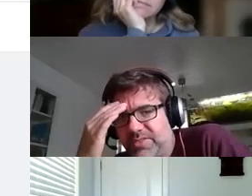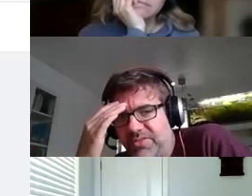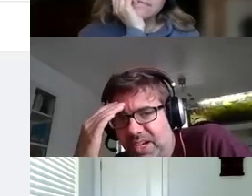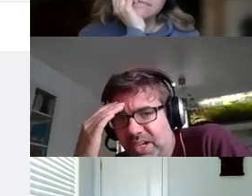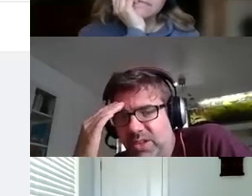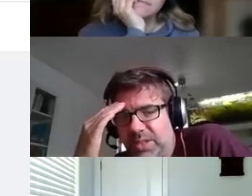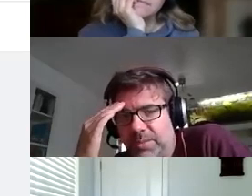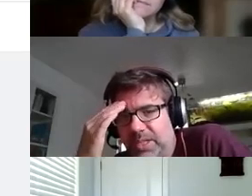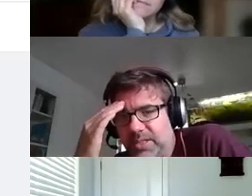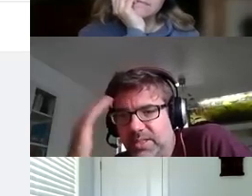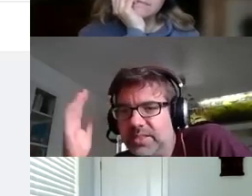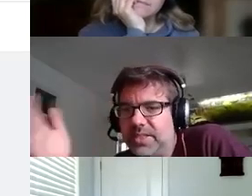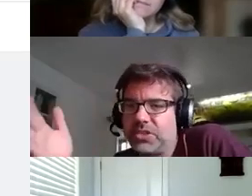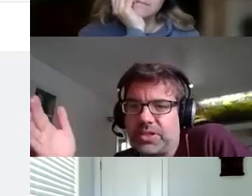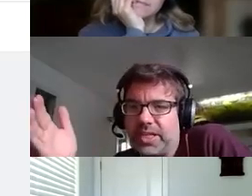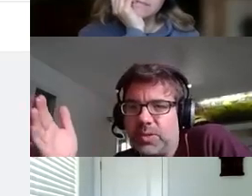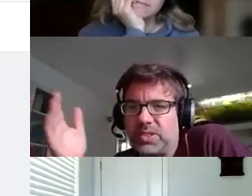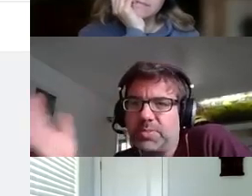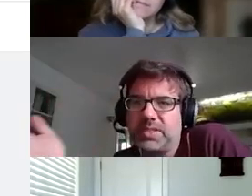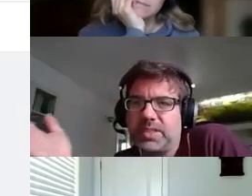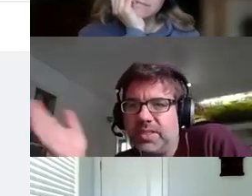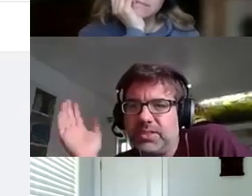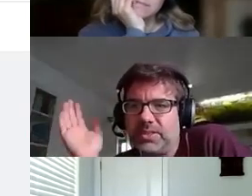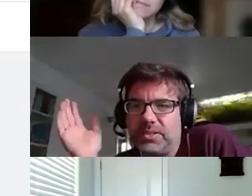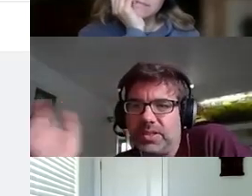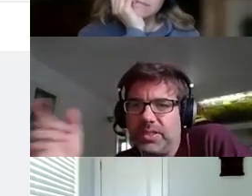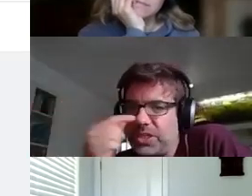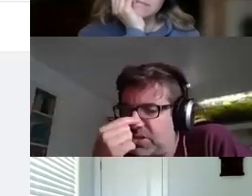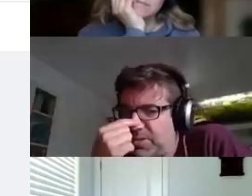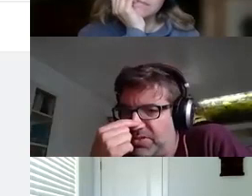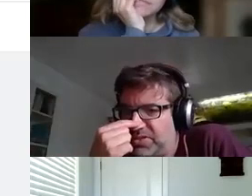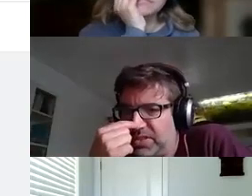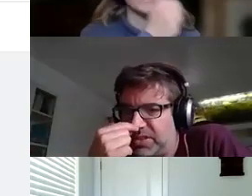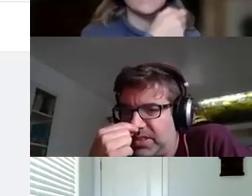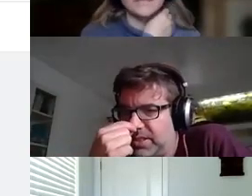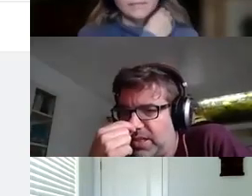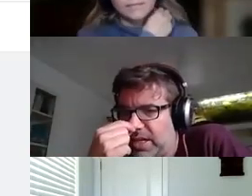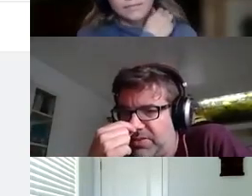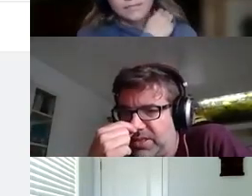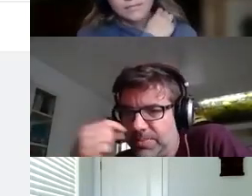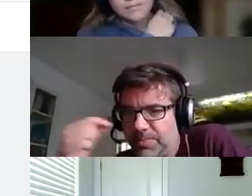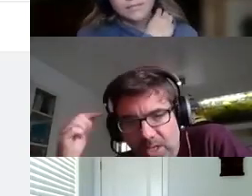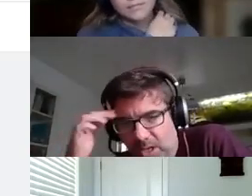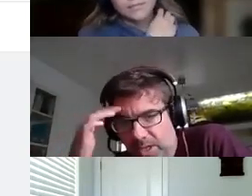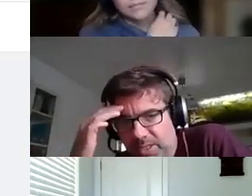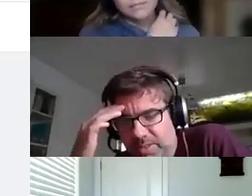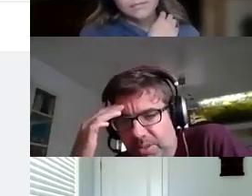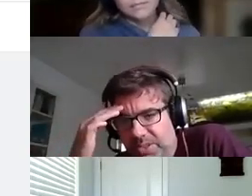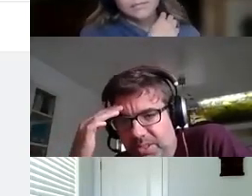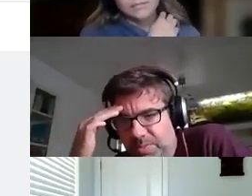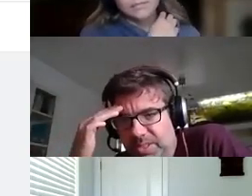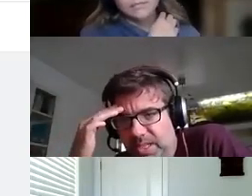project found to the pandemic in teacher training was basically to change the mode of delivery, to have